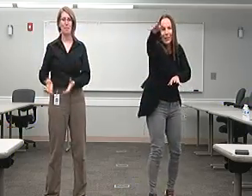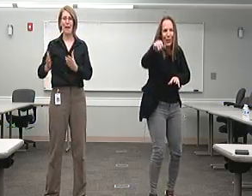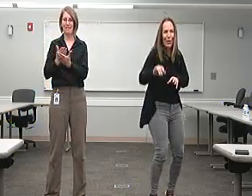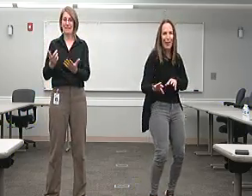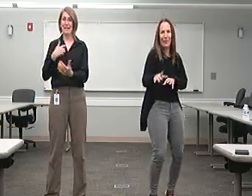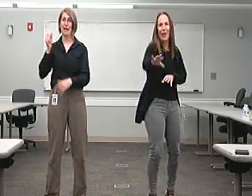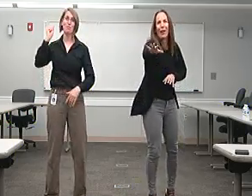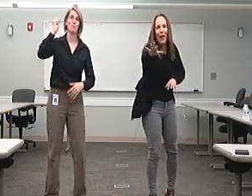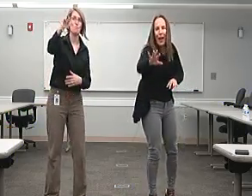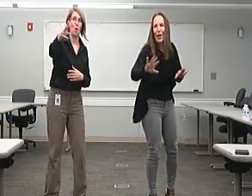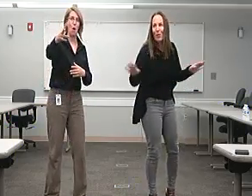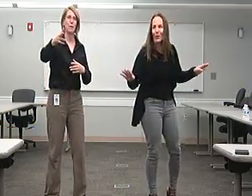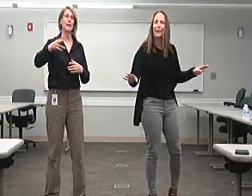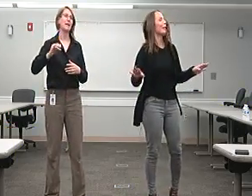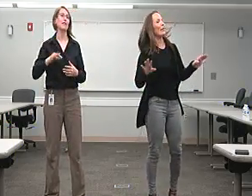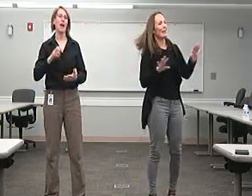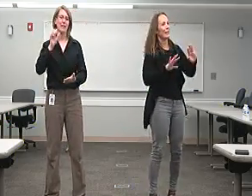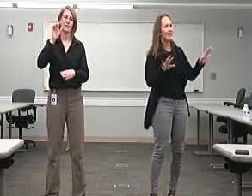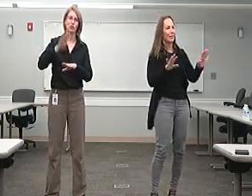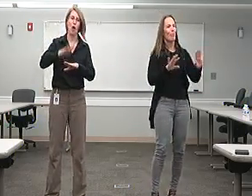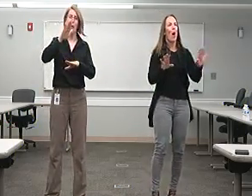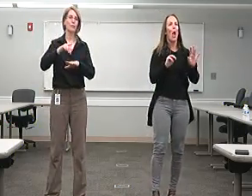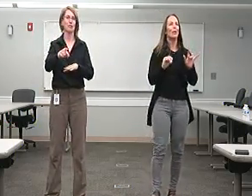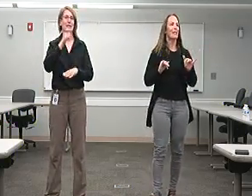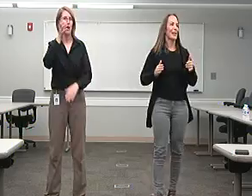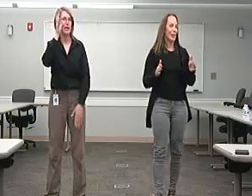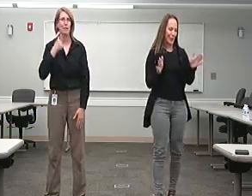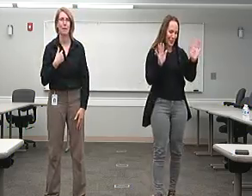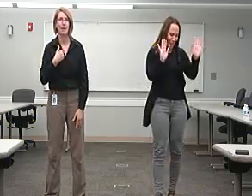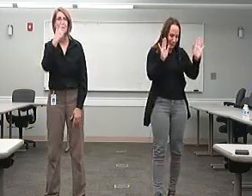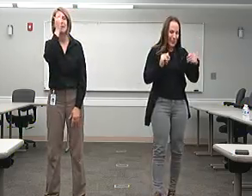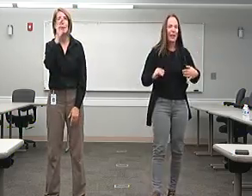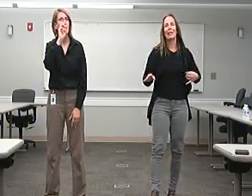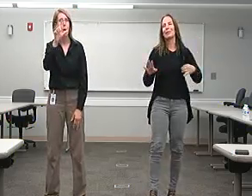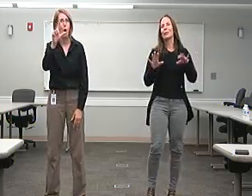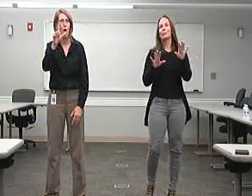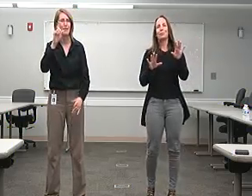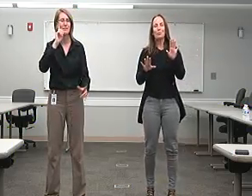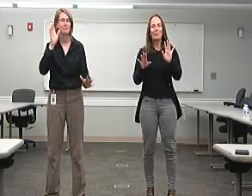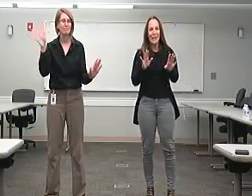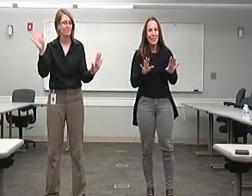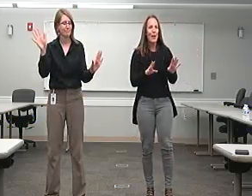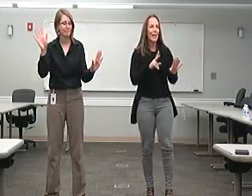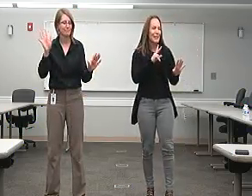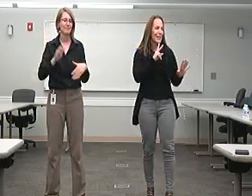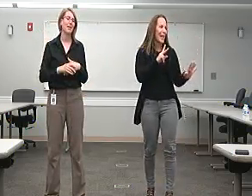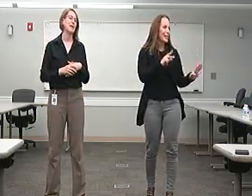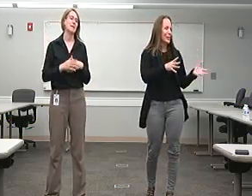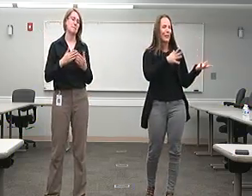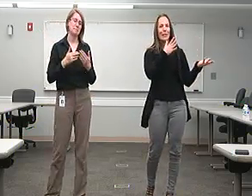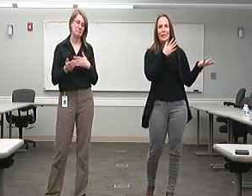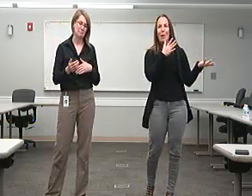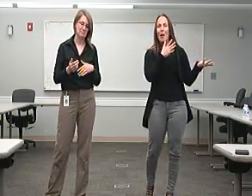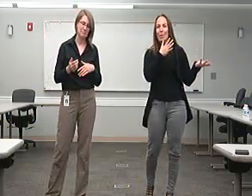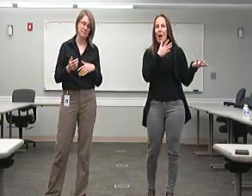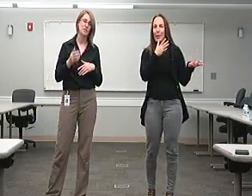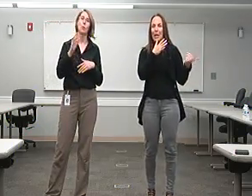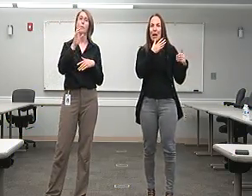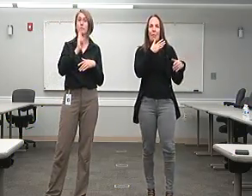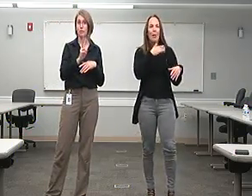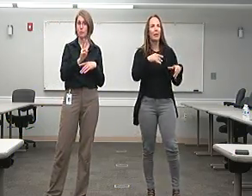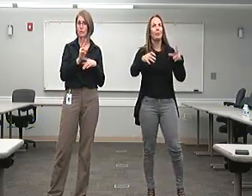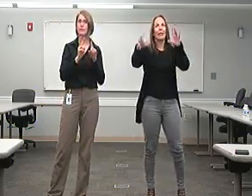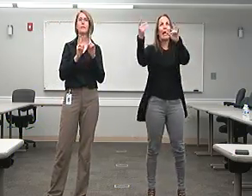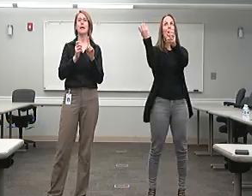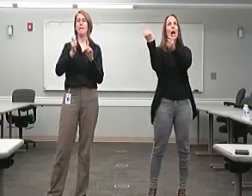I already know this. The mall does not translate. But, okay, so in the back seat, age 2, Leah says, Mommy, Mommy, Mommy. And I'm like, hang